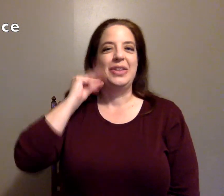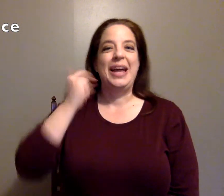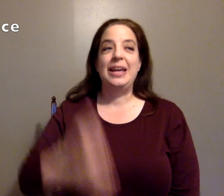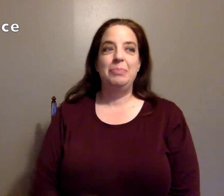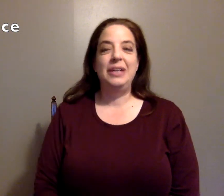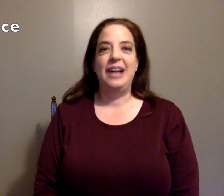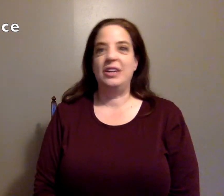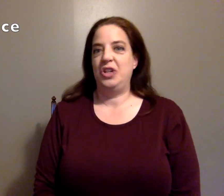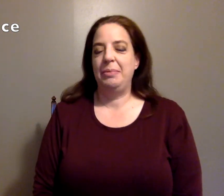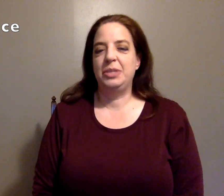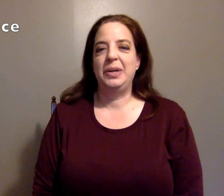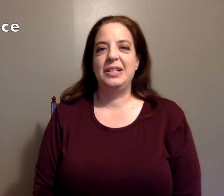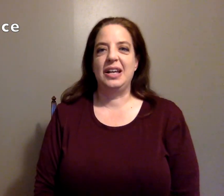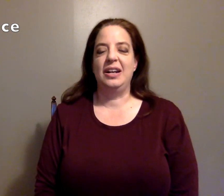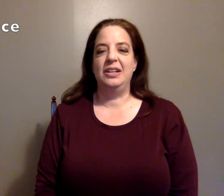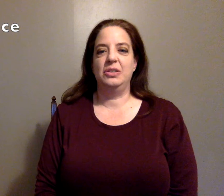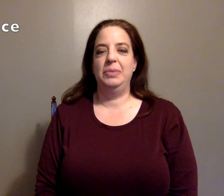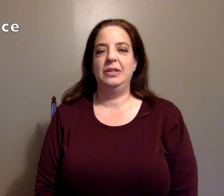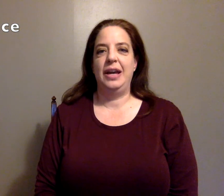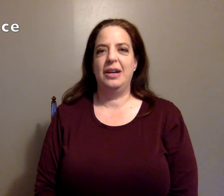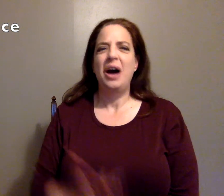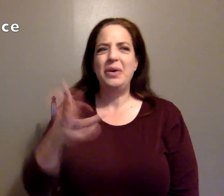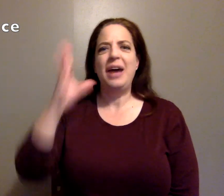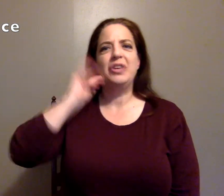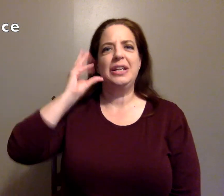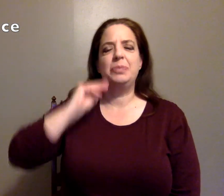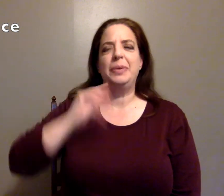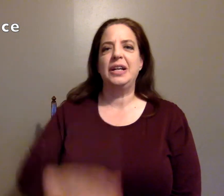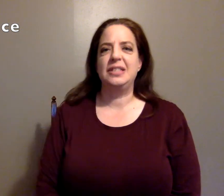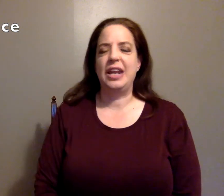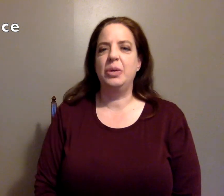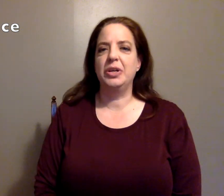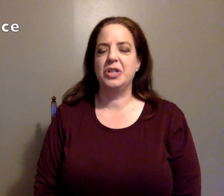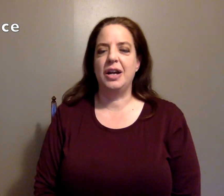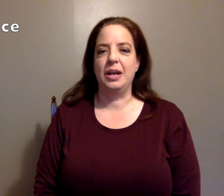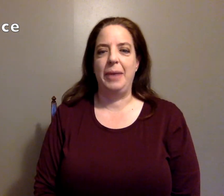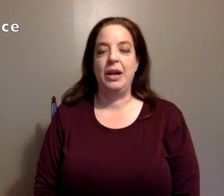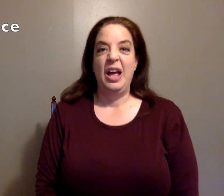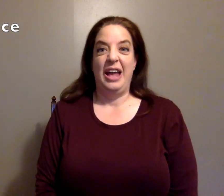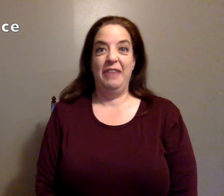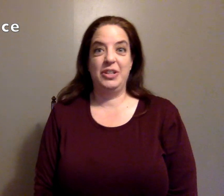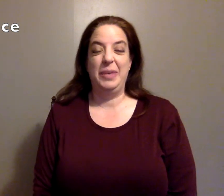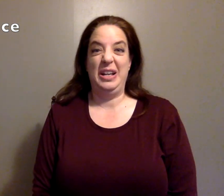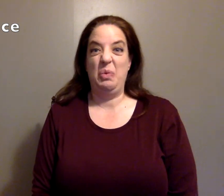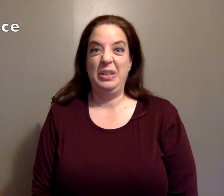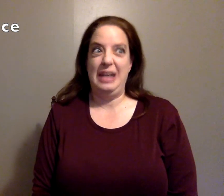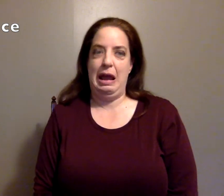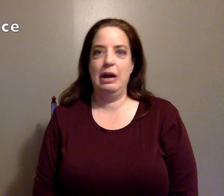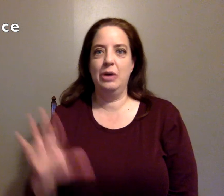can be like job experience. That can also be like, oh yeah, I've already experienced that. I know what you're talking about. And if it's been like a really harrowing,